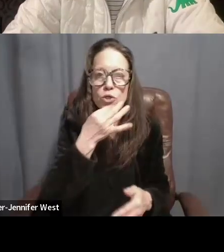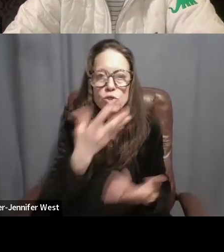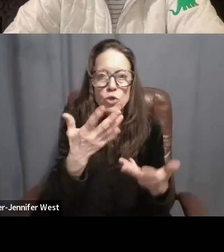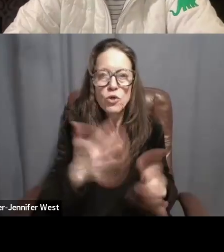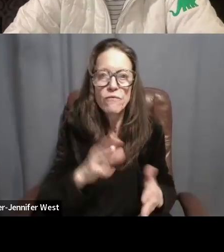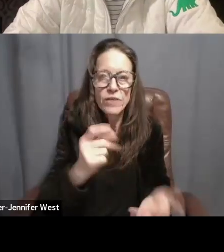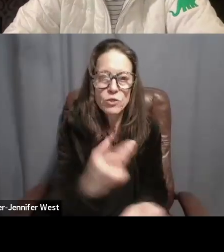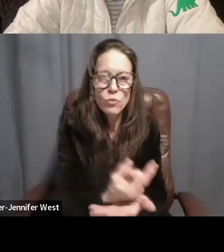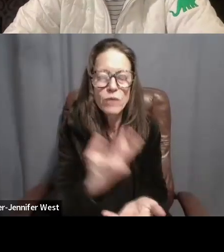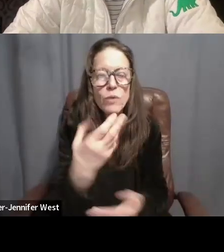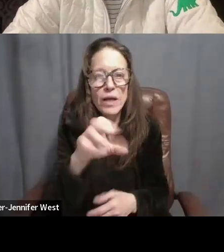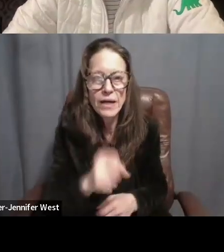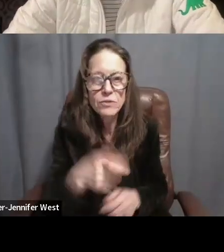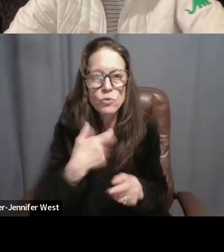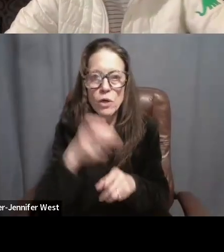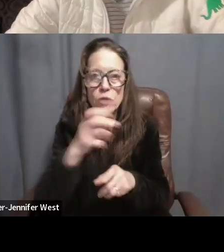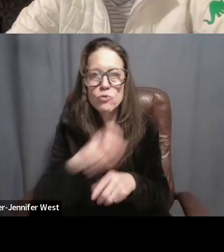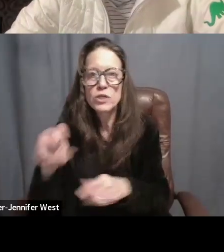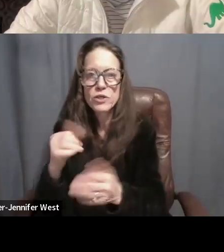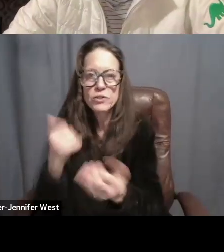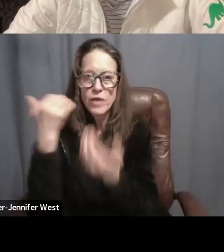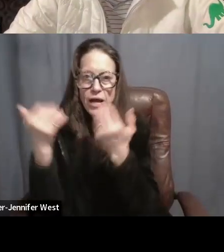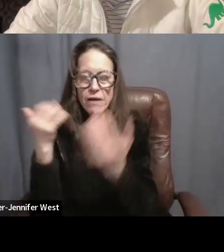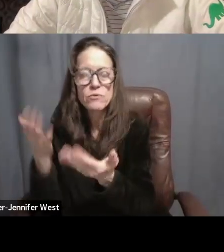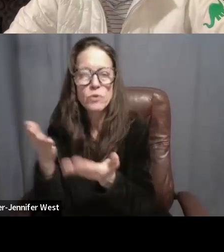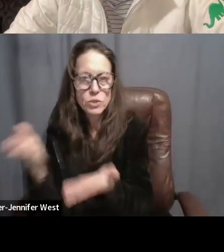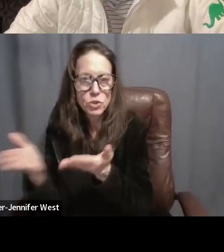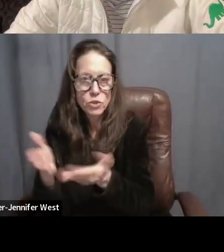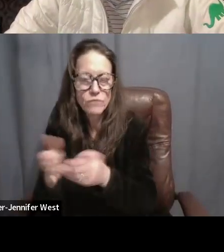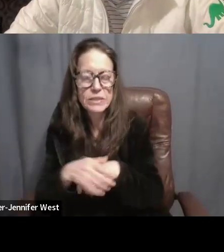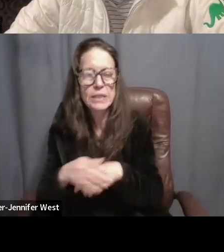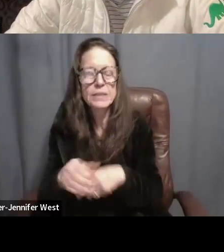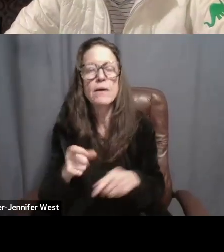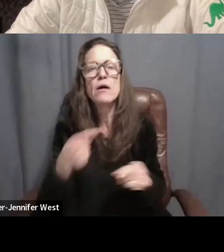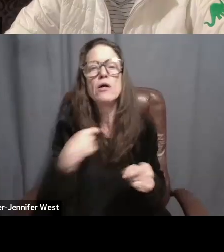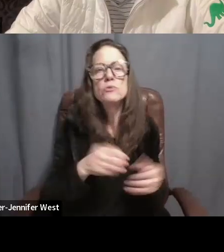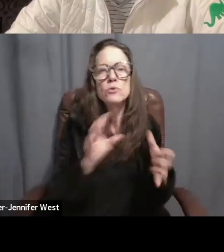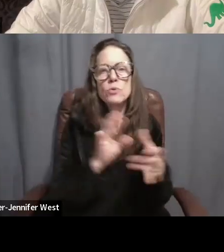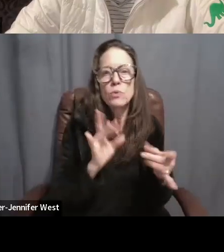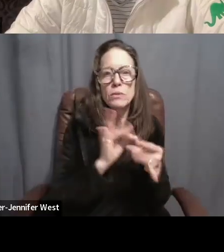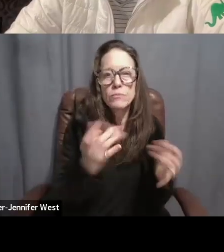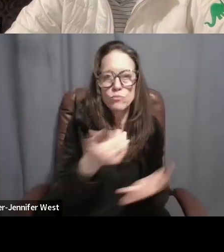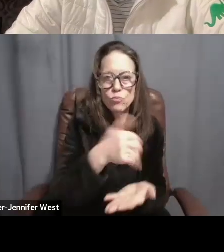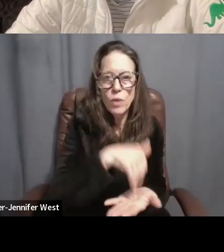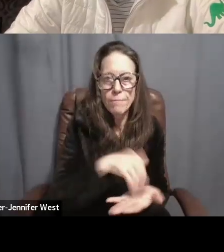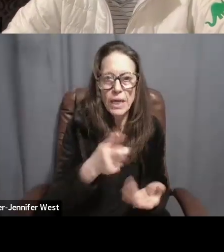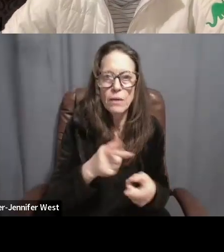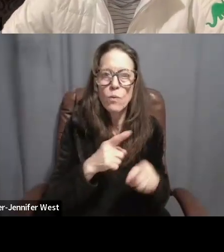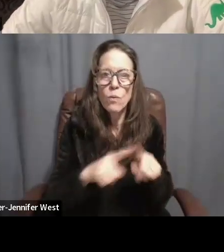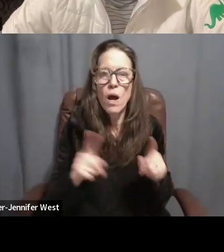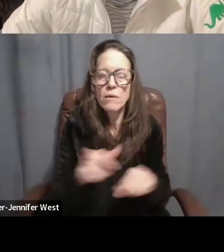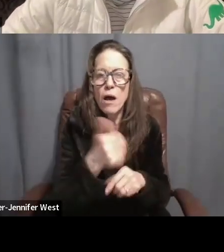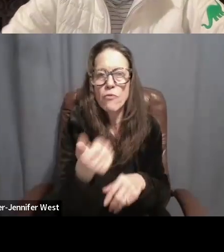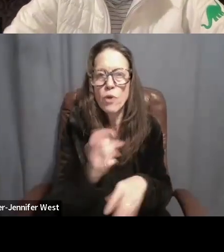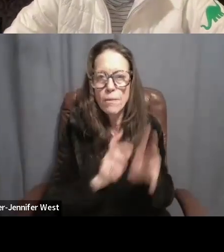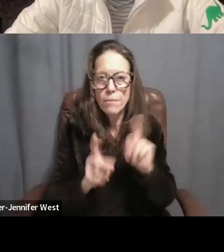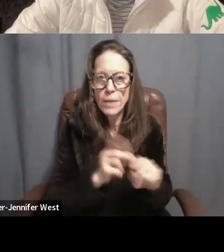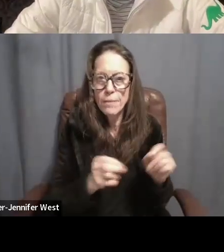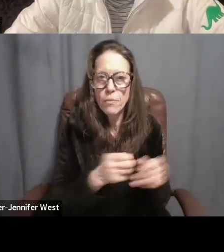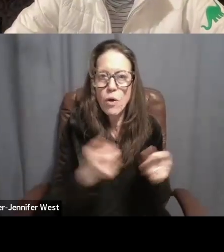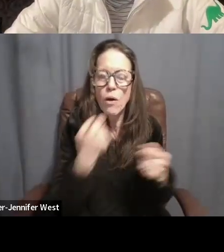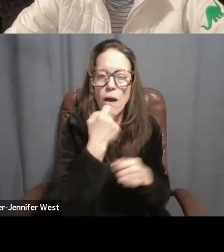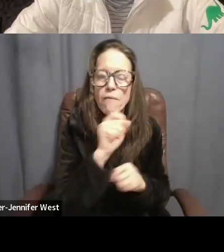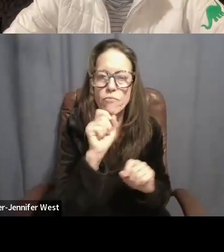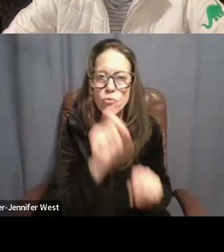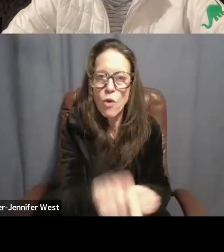services. Just sort of to reiterate what some other people have said, but also just to like put in a nutshell